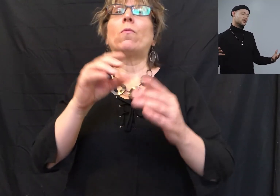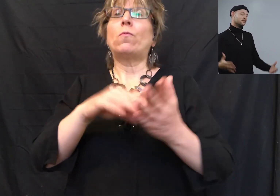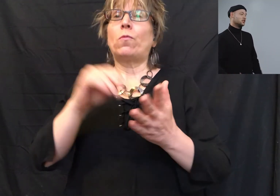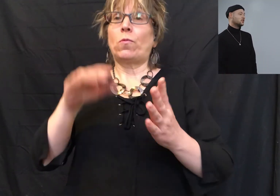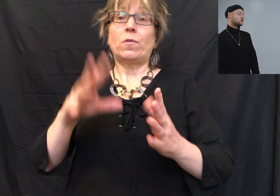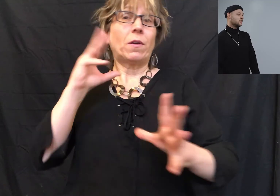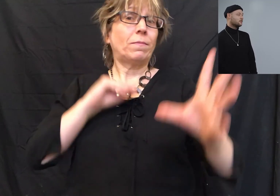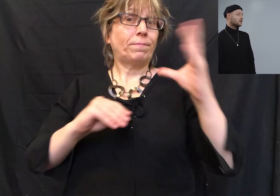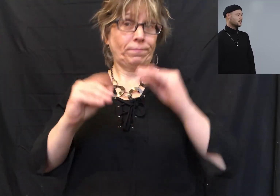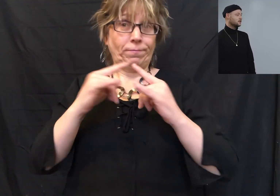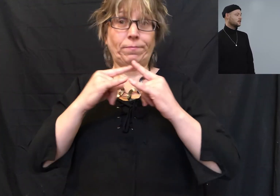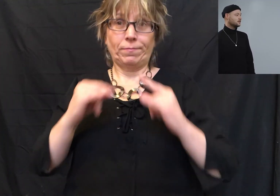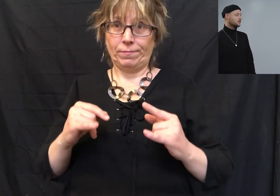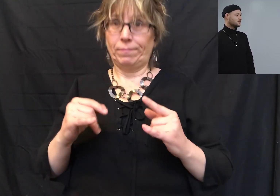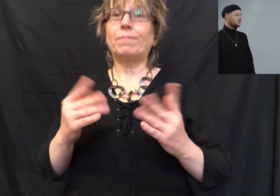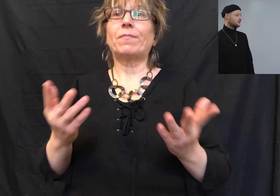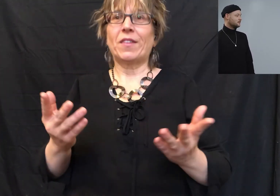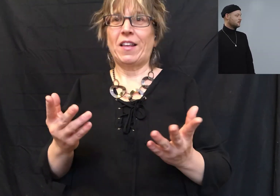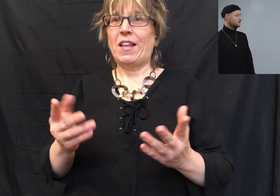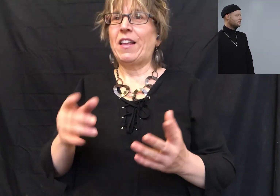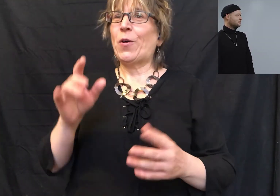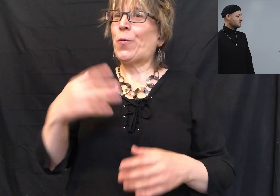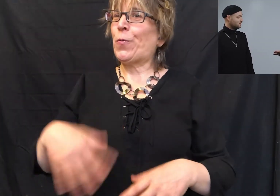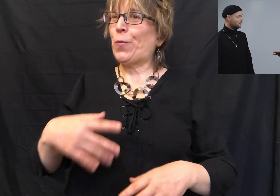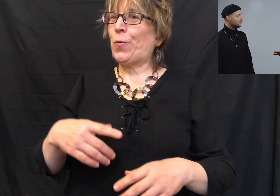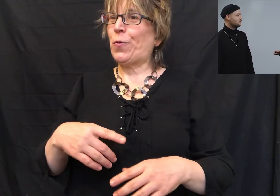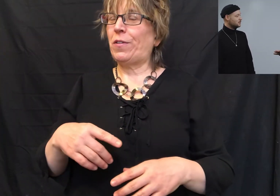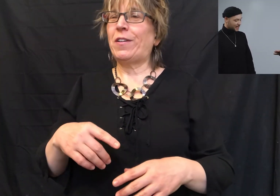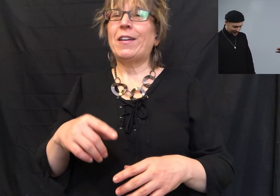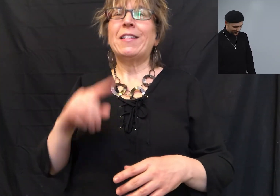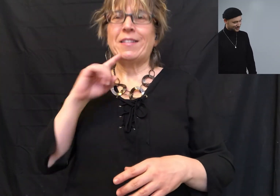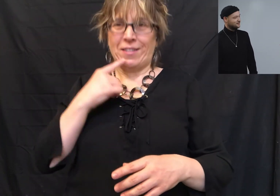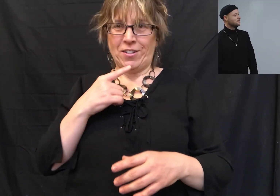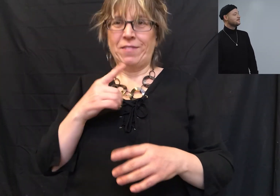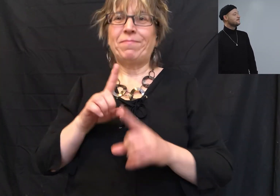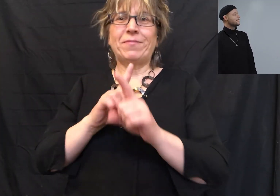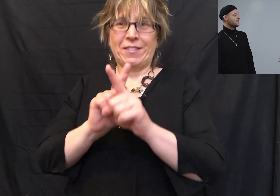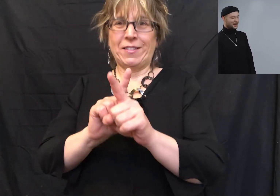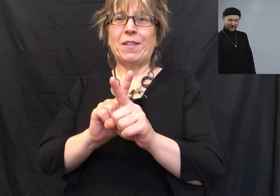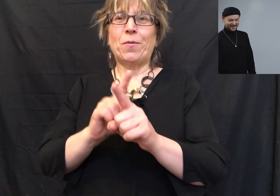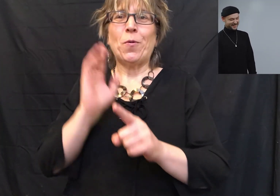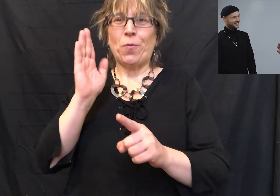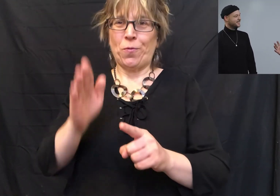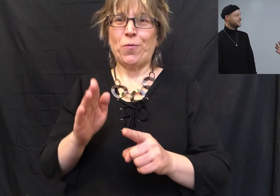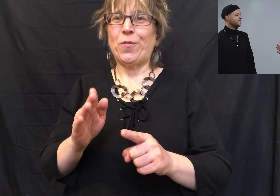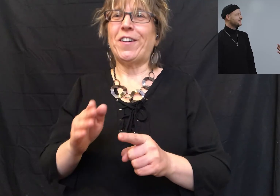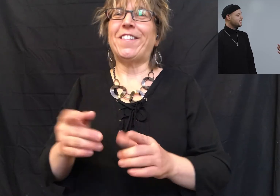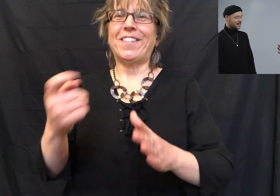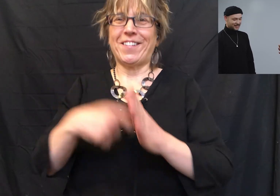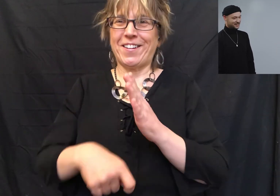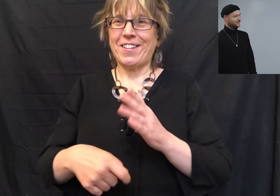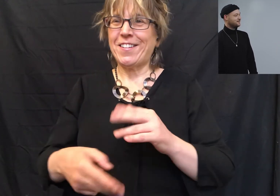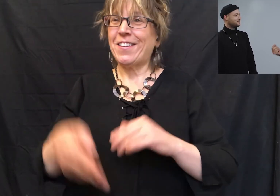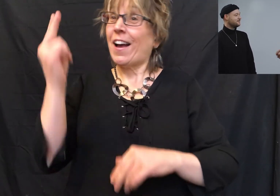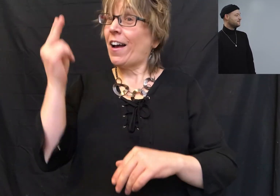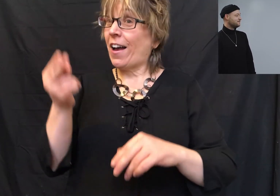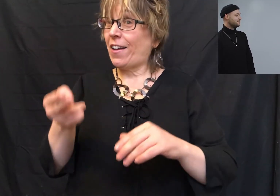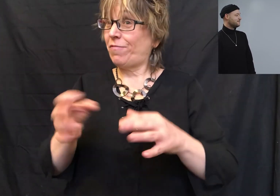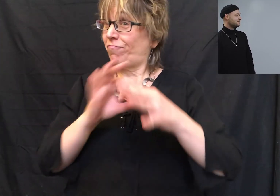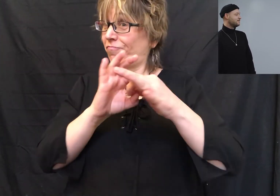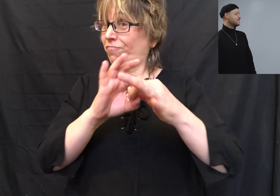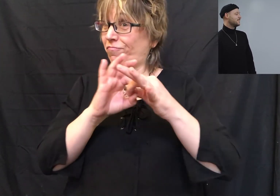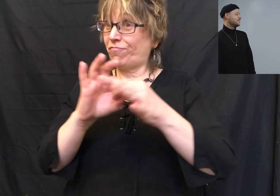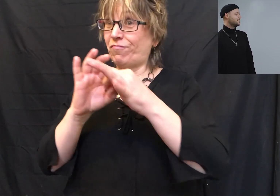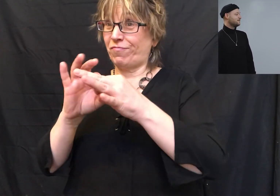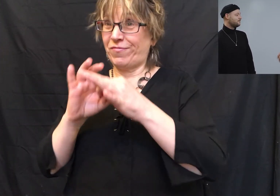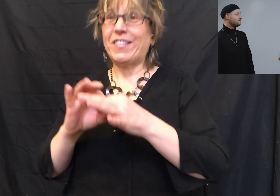This was the vision and dream for us. Yeah, deep discipleship, low cost. Yes. I love that. Come And on. high relationship. Yes. Lots of connections